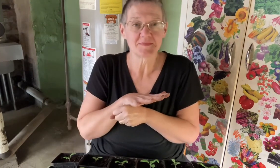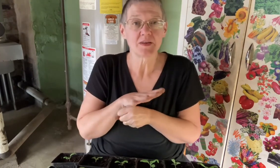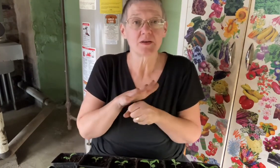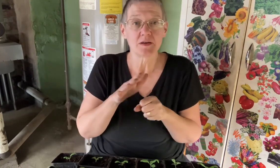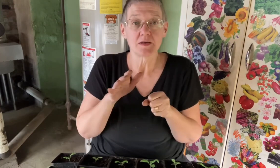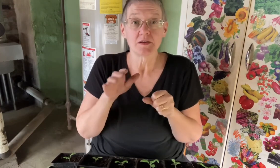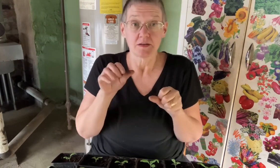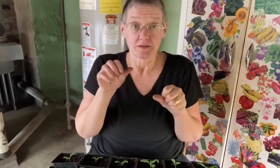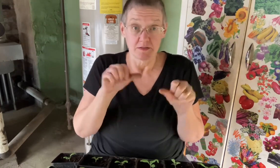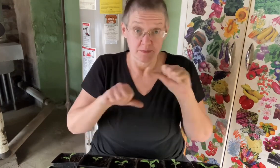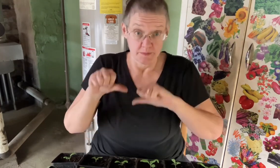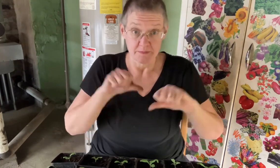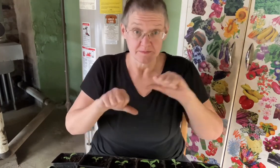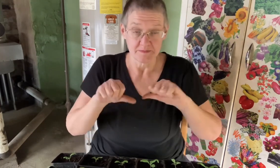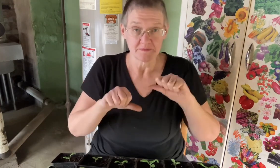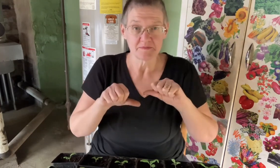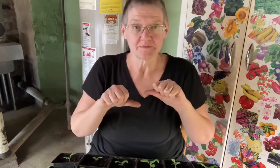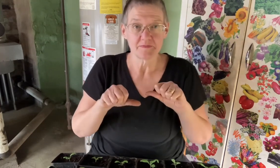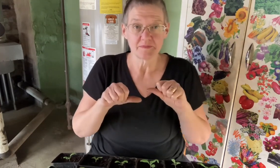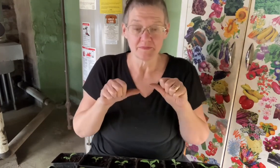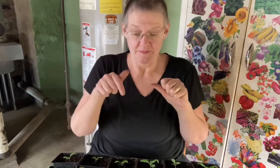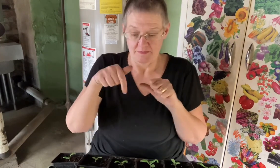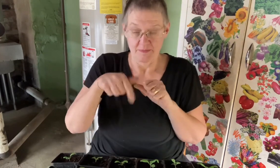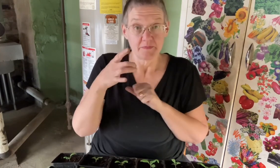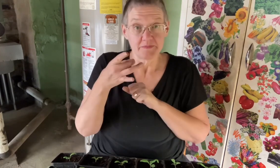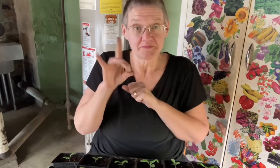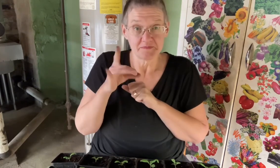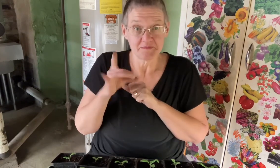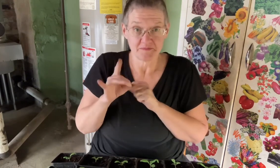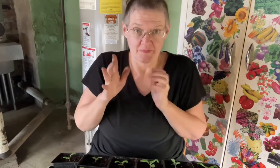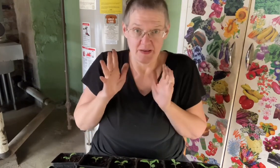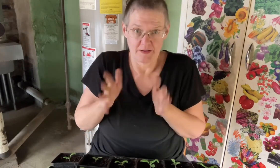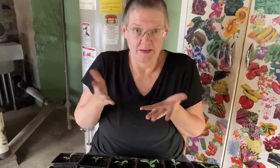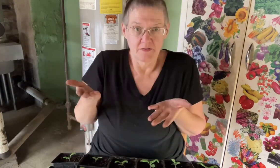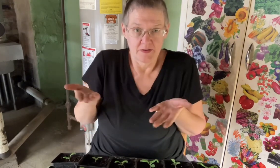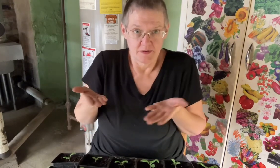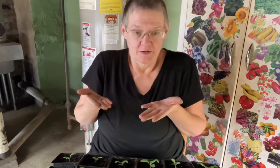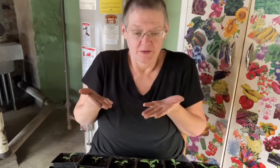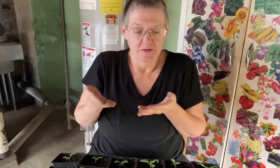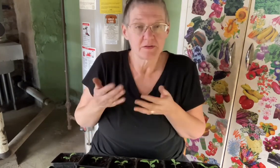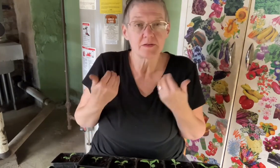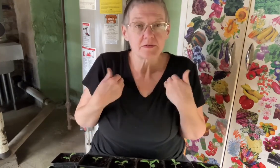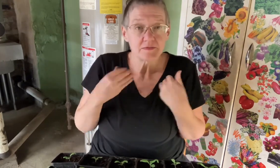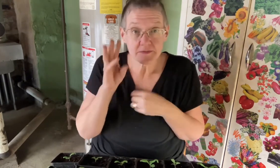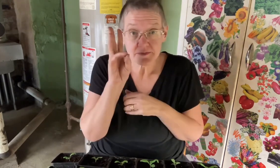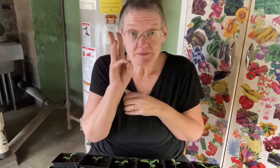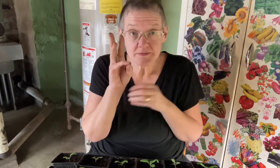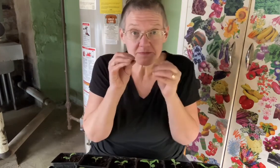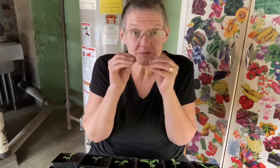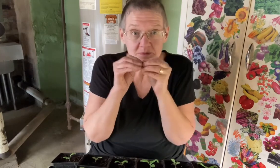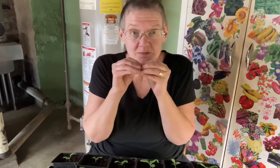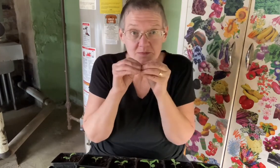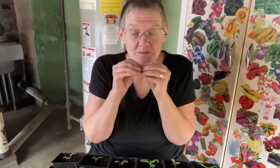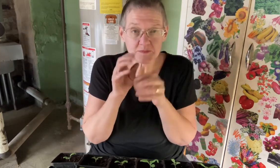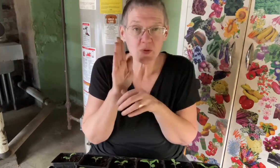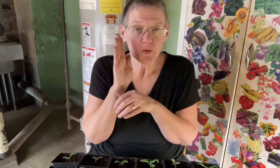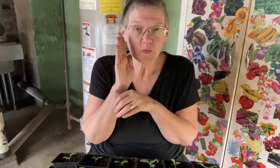is full. So we're going to do an experiment. We're going to leave these 18 plants here in this room, but I've got